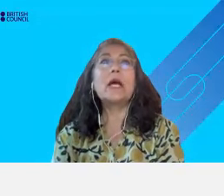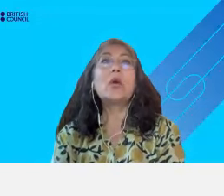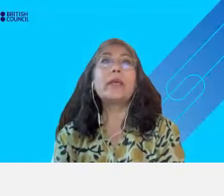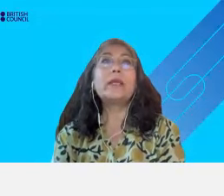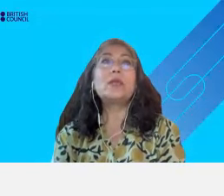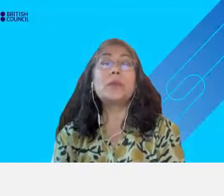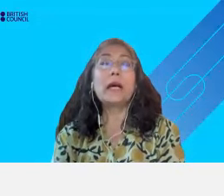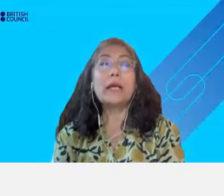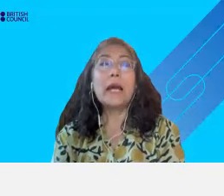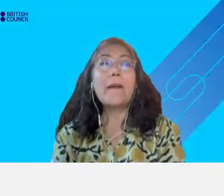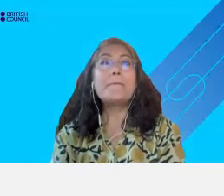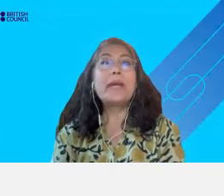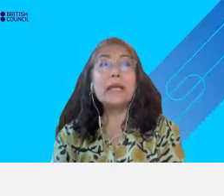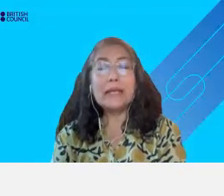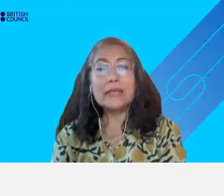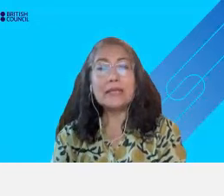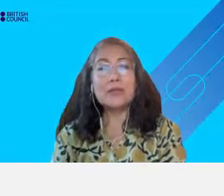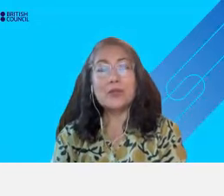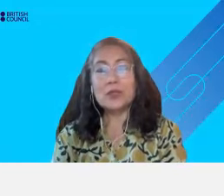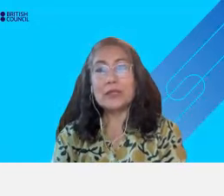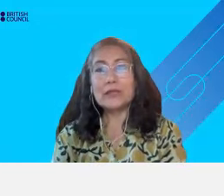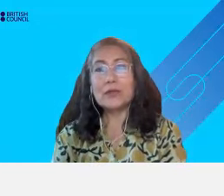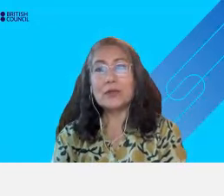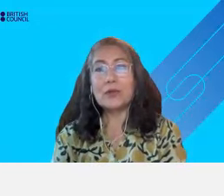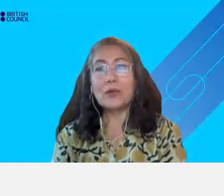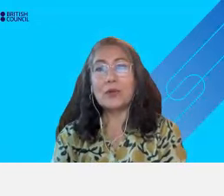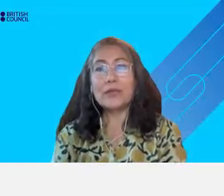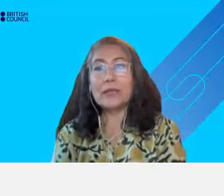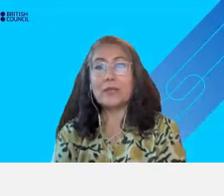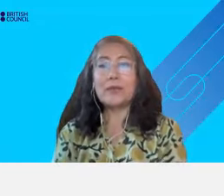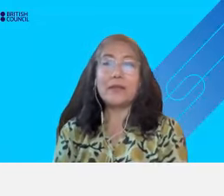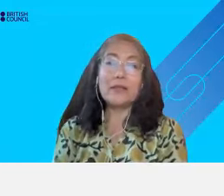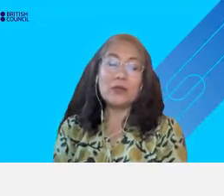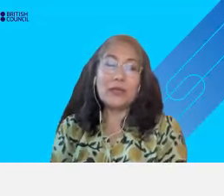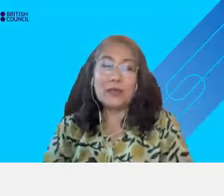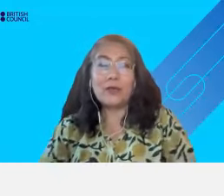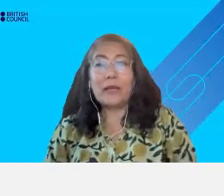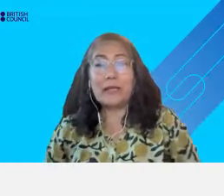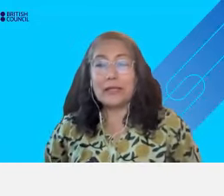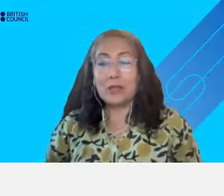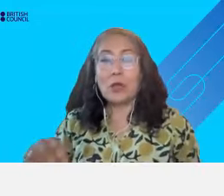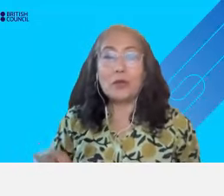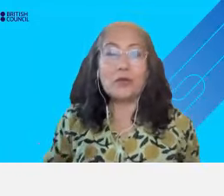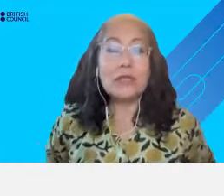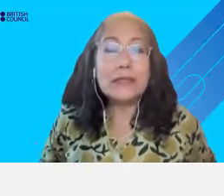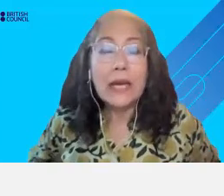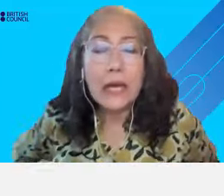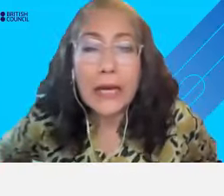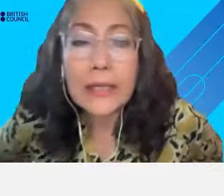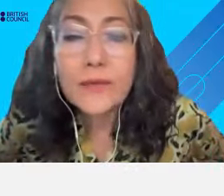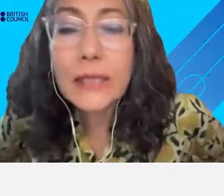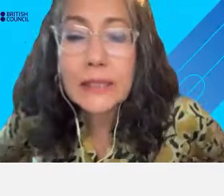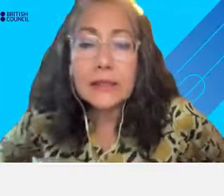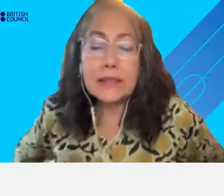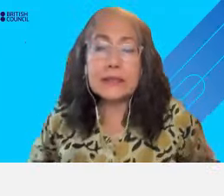is we need to plant billions of trees. So really, we need to think of planting a lot of trees.